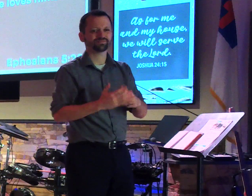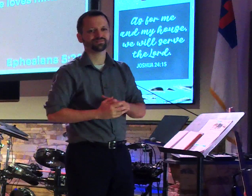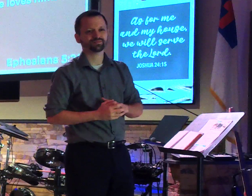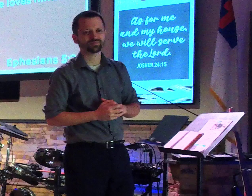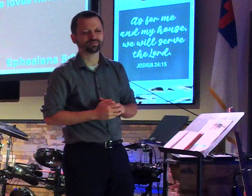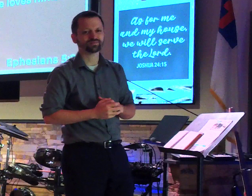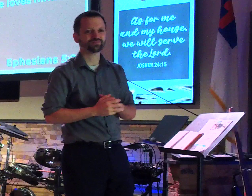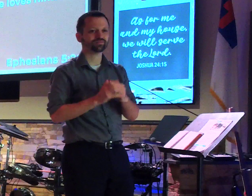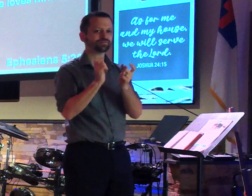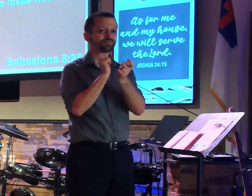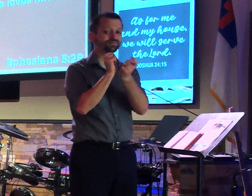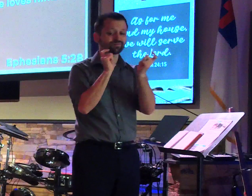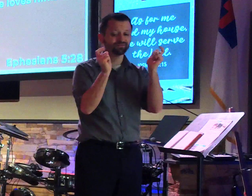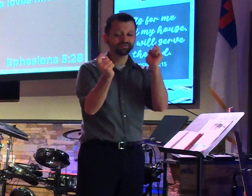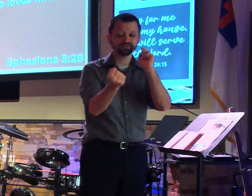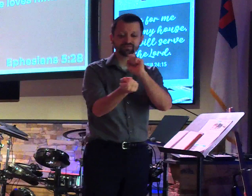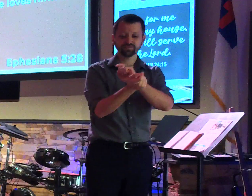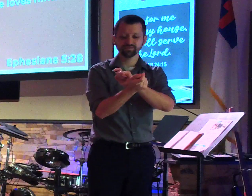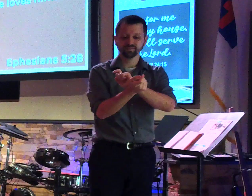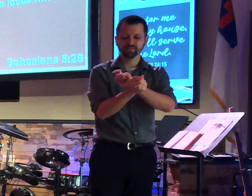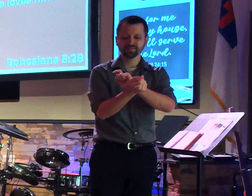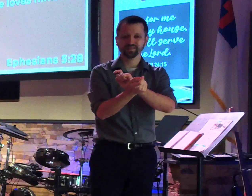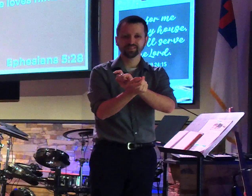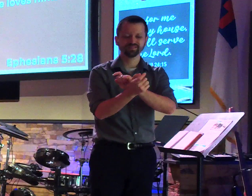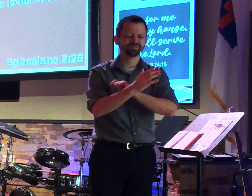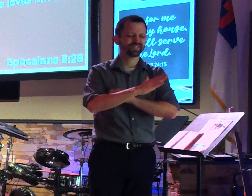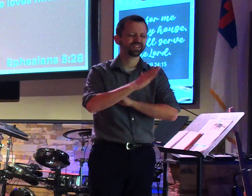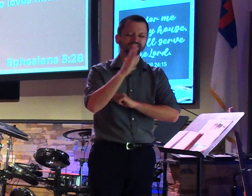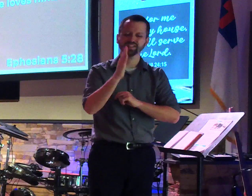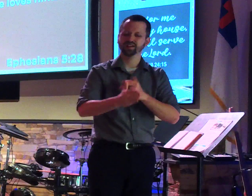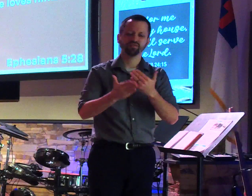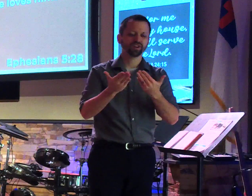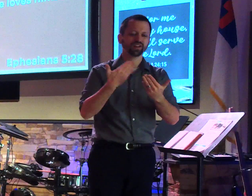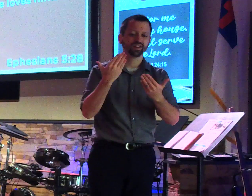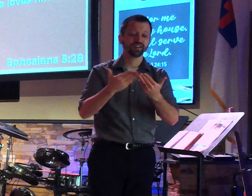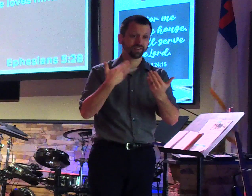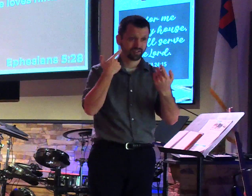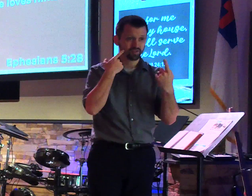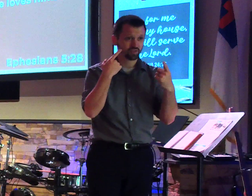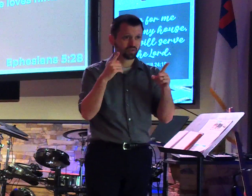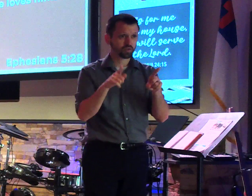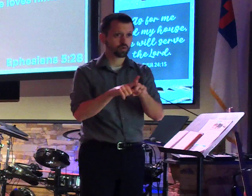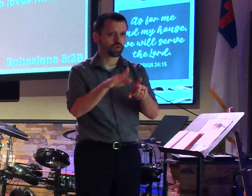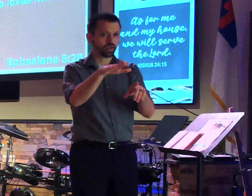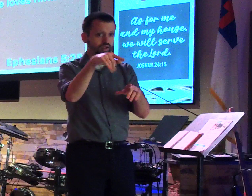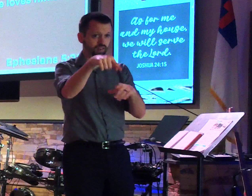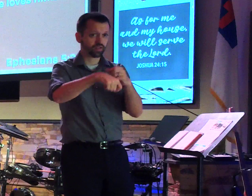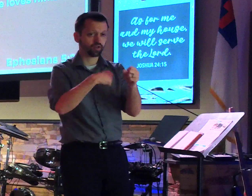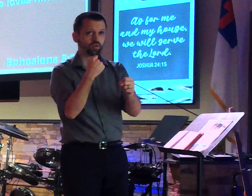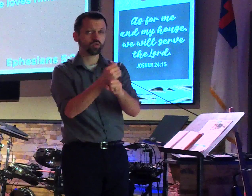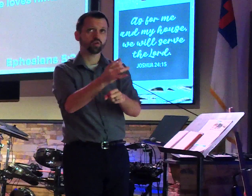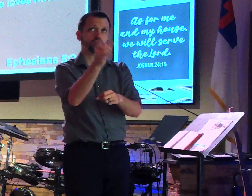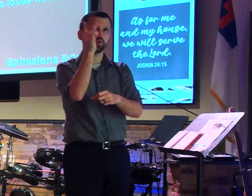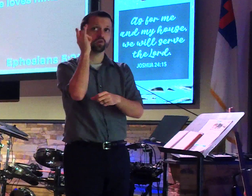You know, change is never easy. Would y'all agree this has been a year of changes?